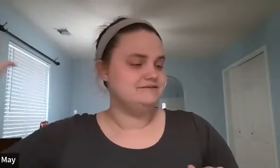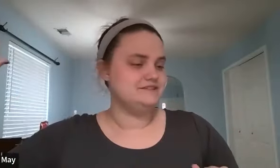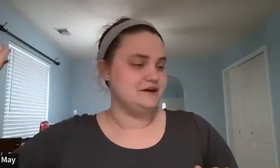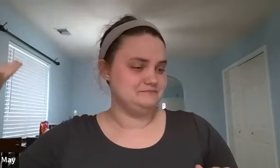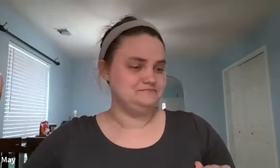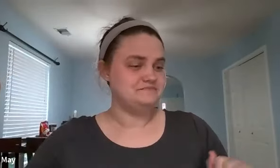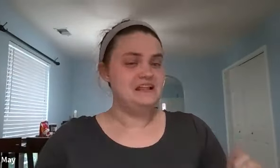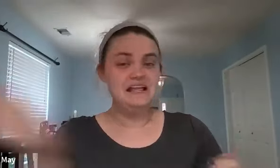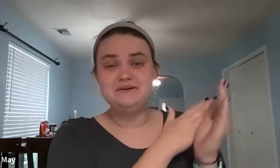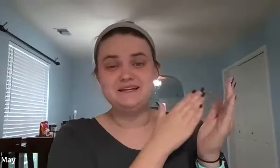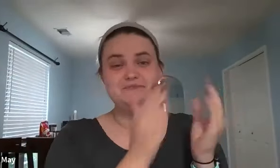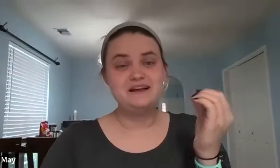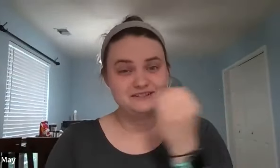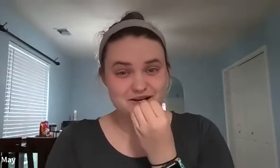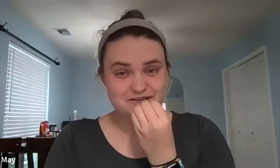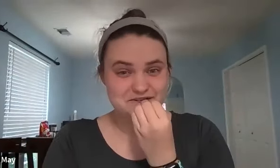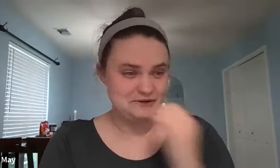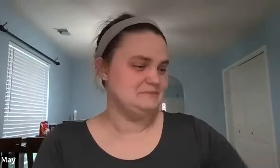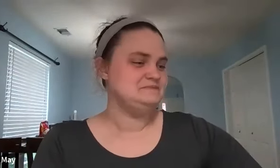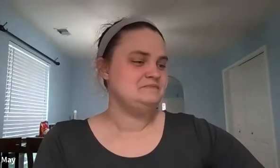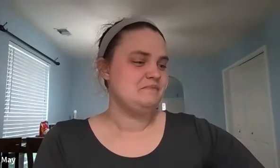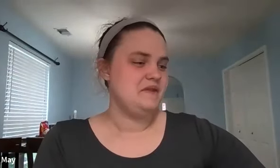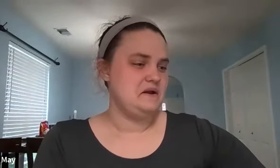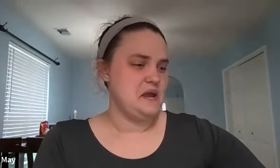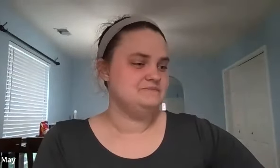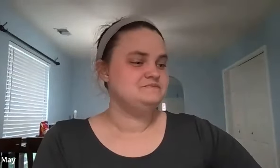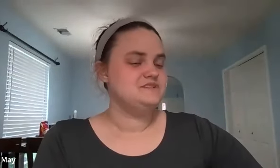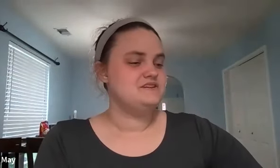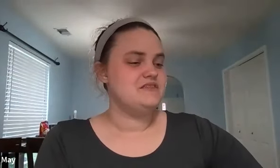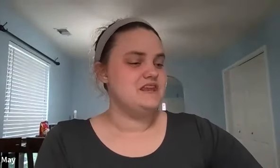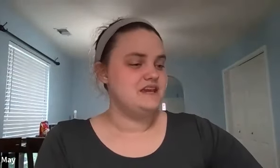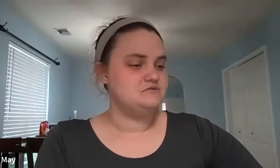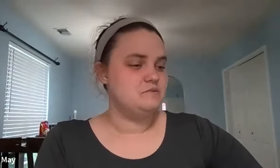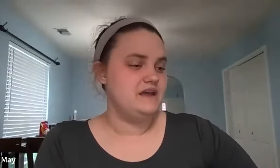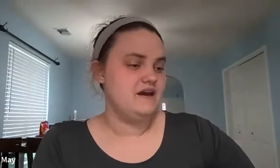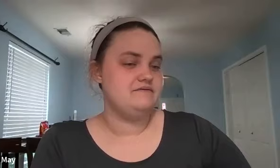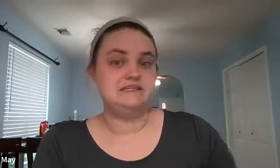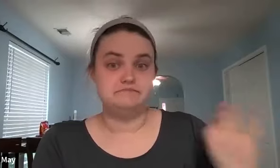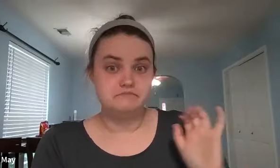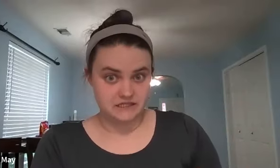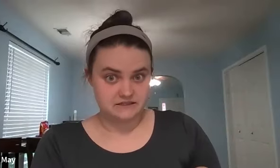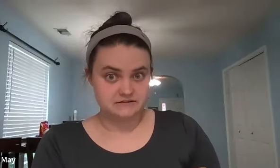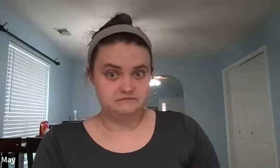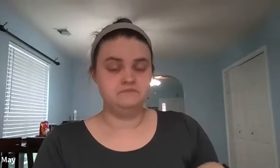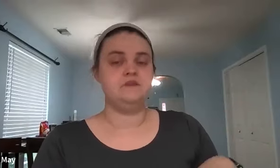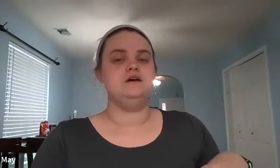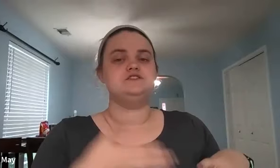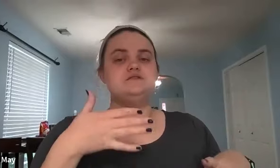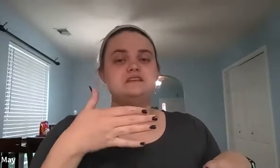So anyways, back onto our food. All right. So then the next one I have is meat. So the sign